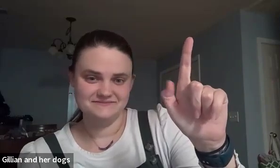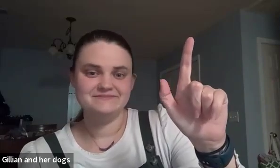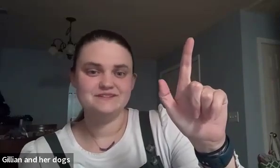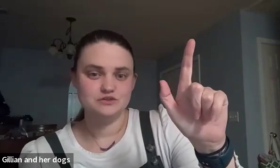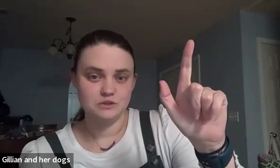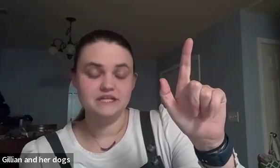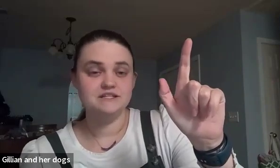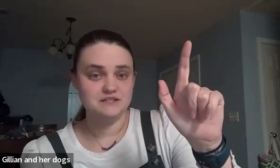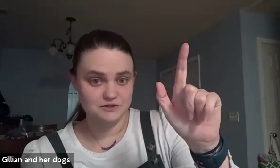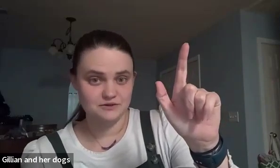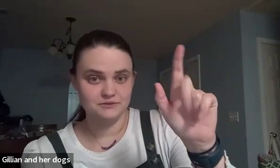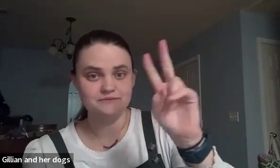mhm, 22.